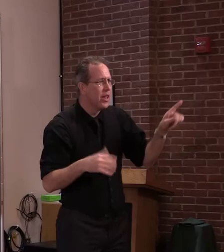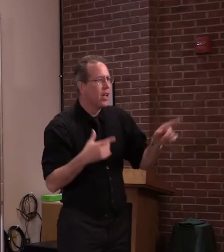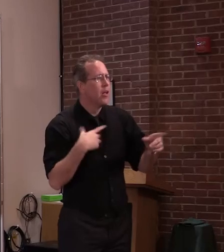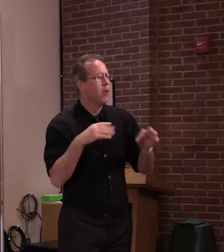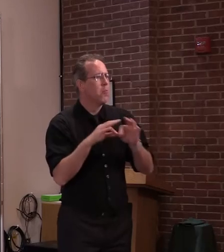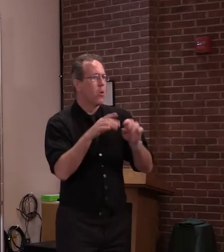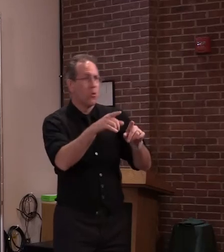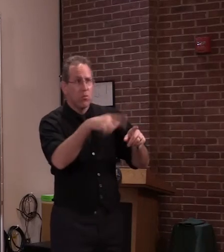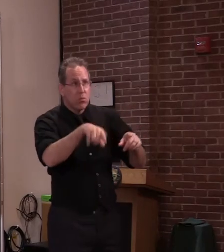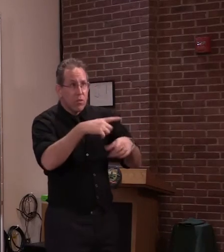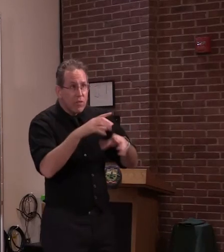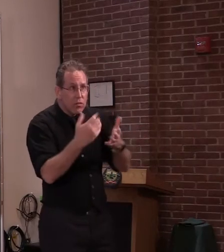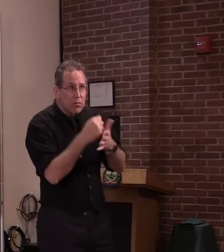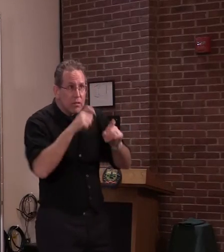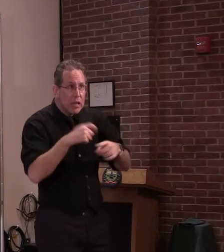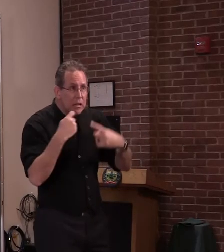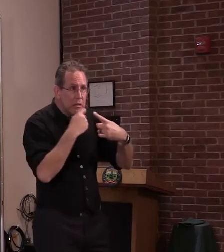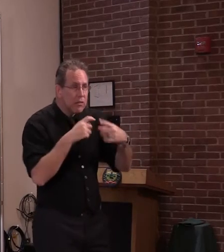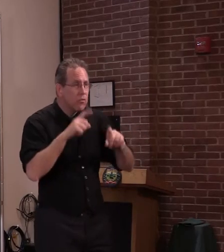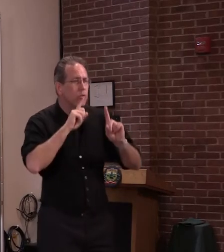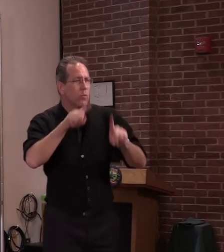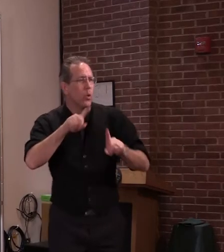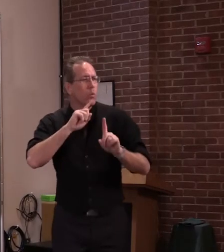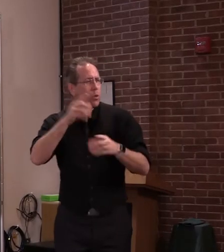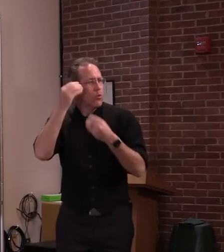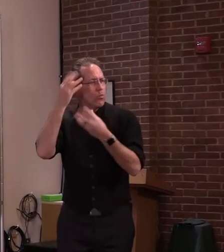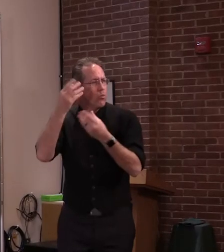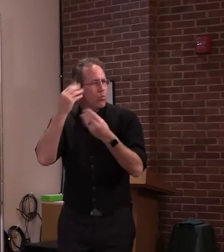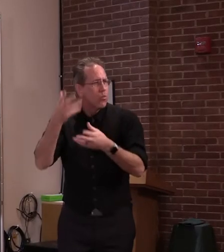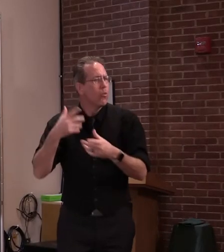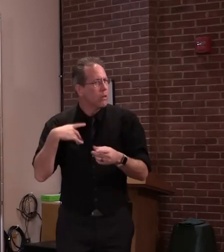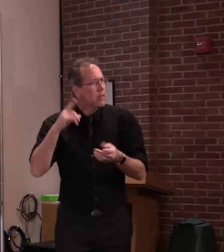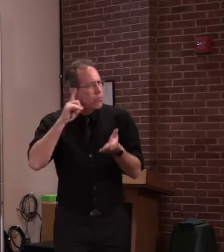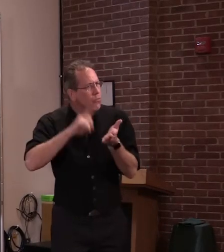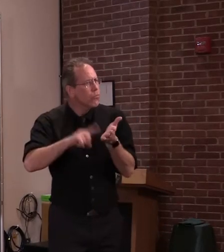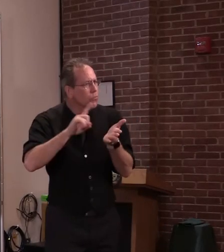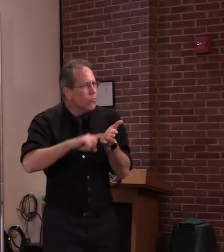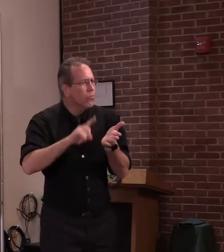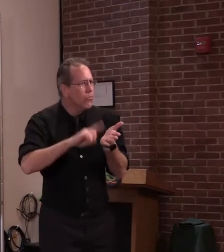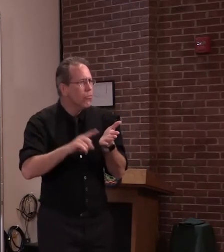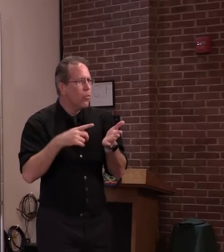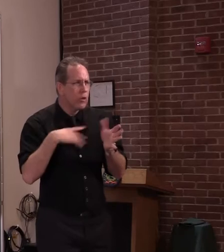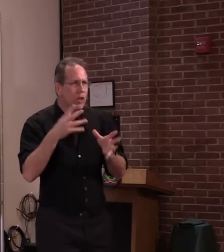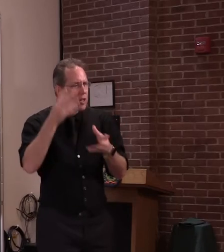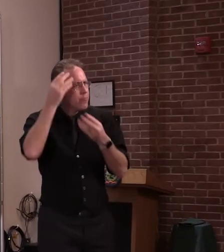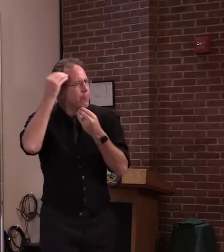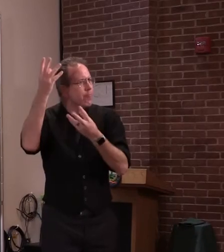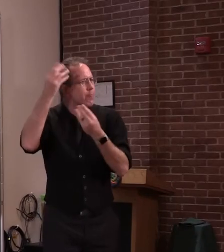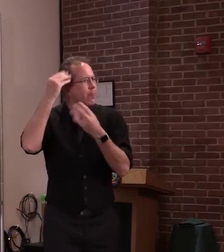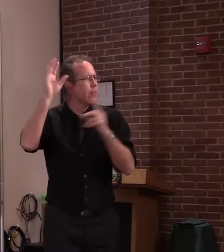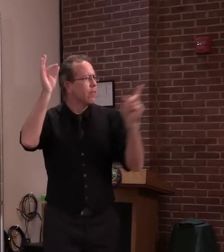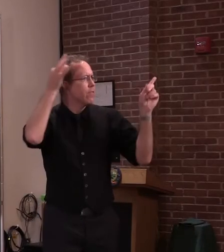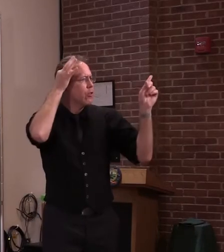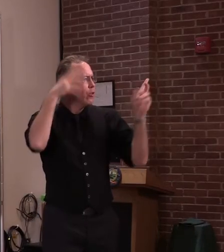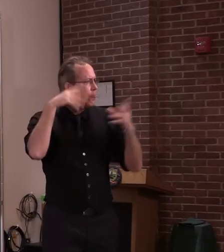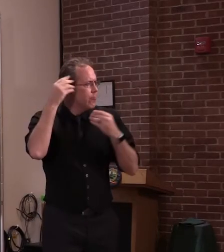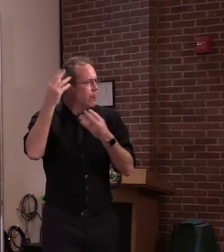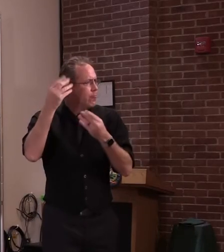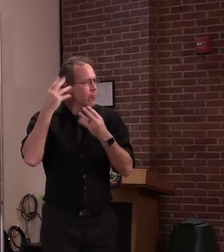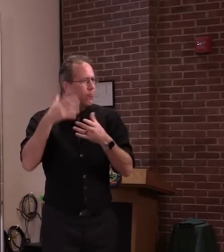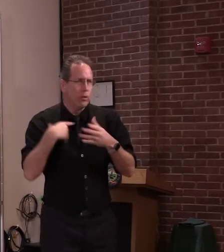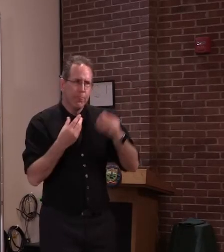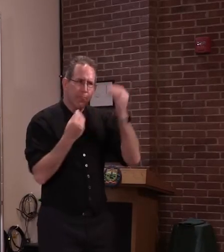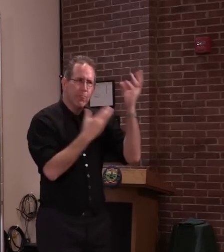clinical community does not investigate every one of those. They report those, and they go to the CDC and federal authorities